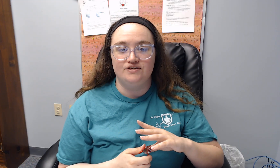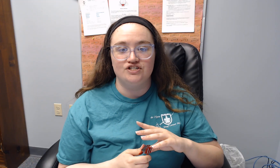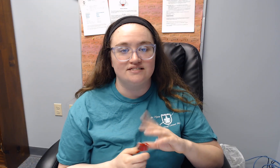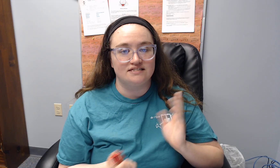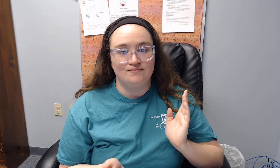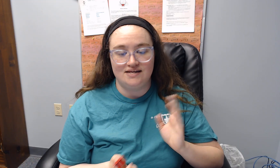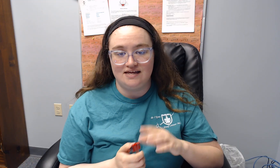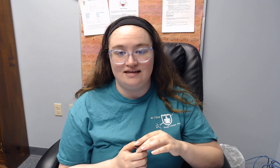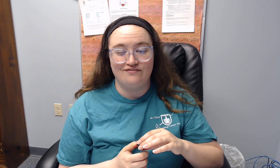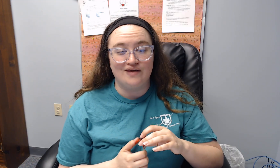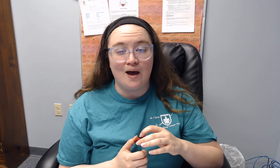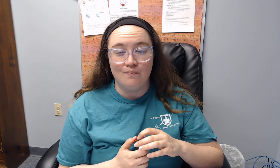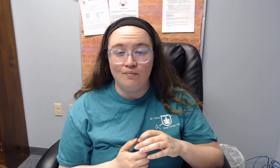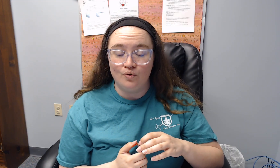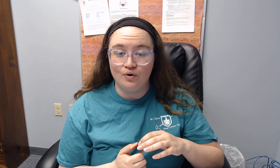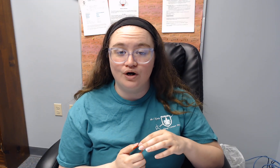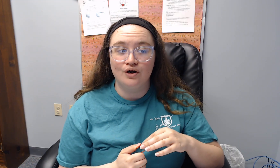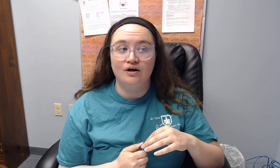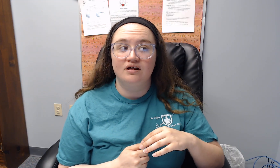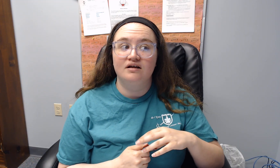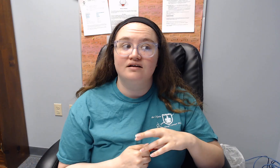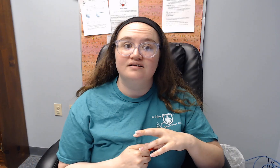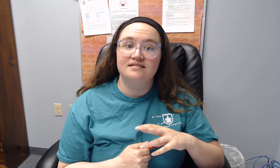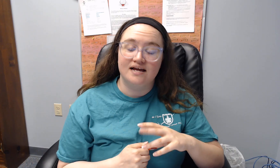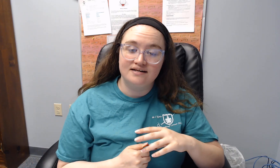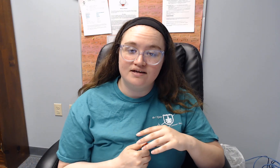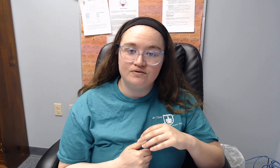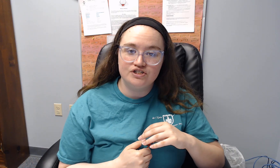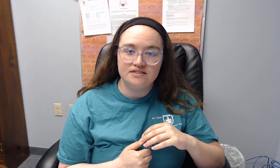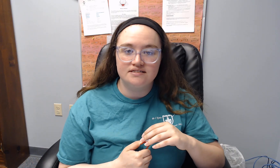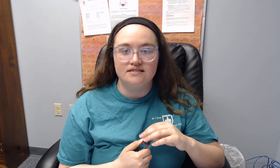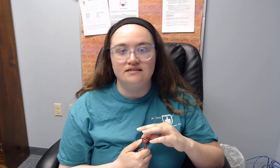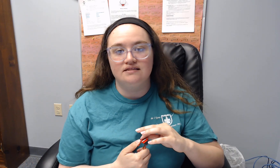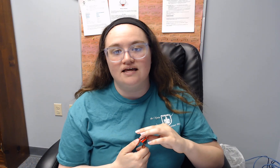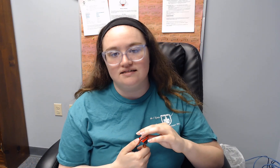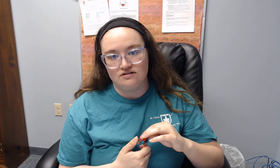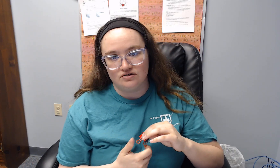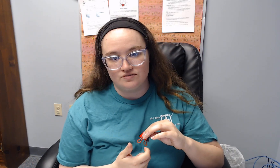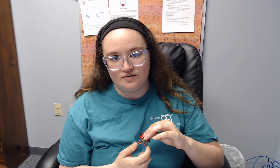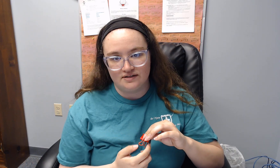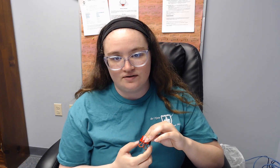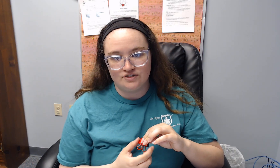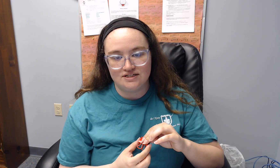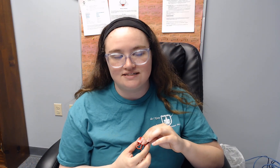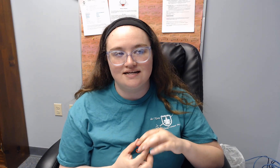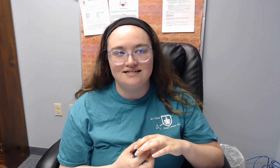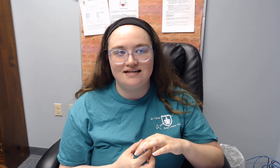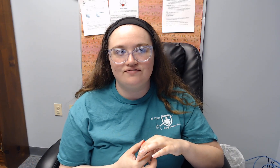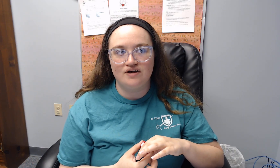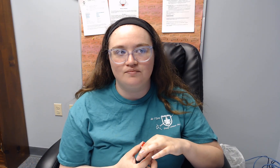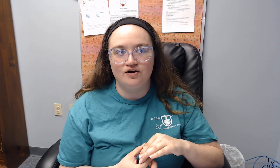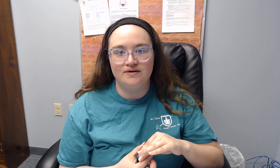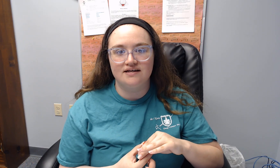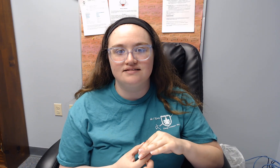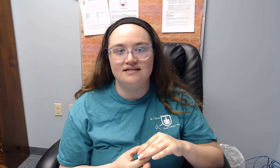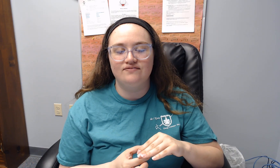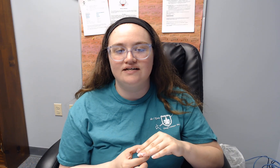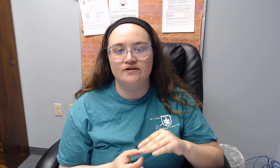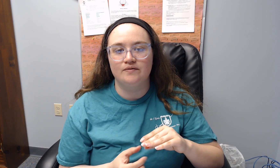just as many, if not more, sign languages as there are spoken languages. And I say if not more because even here in